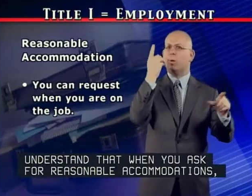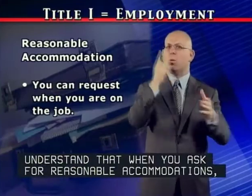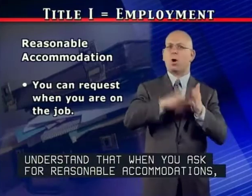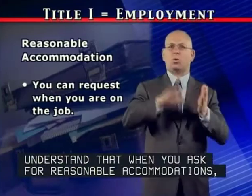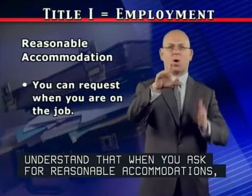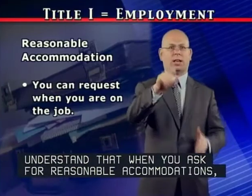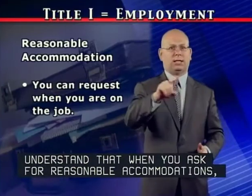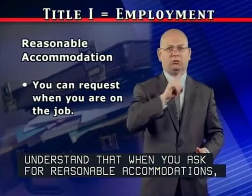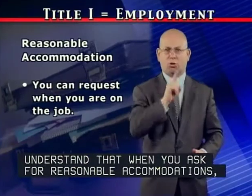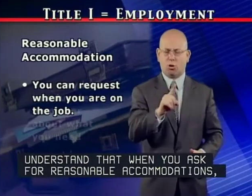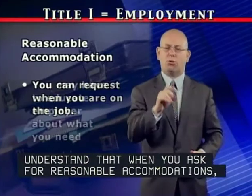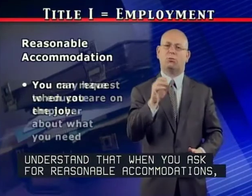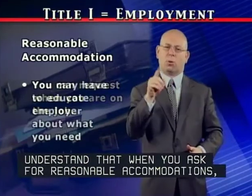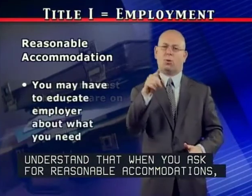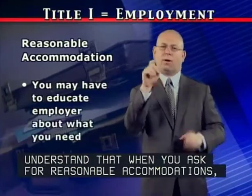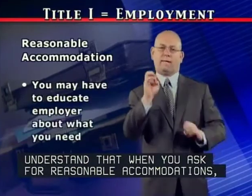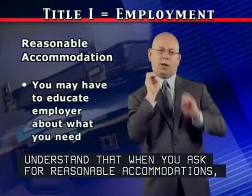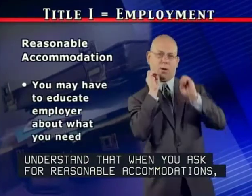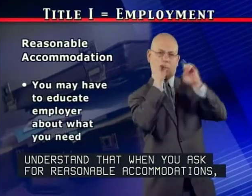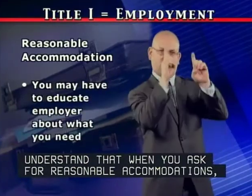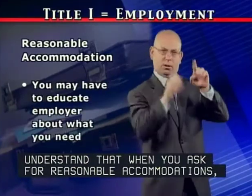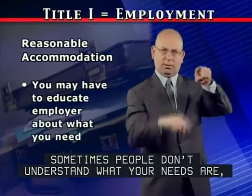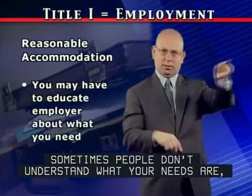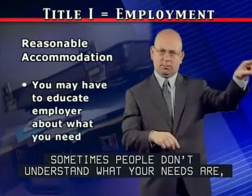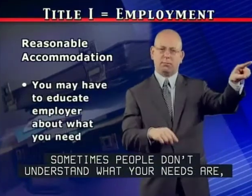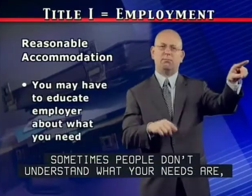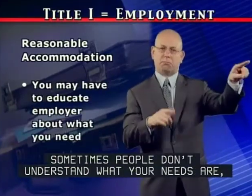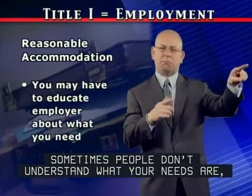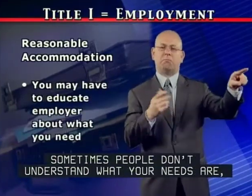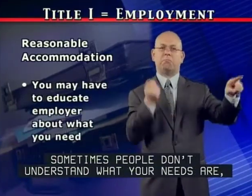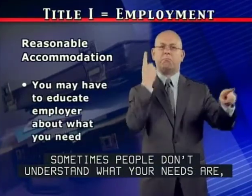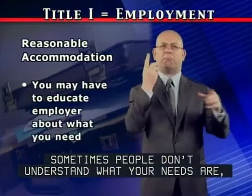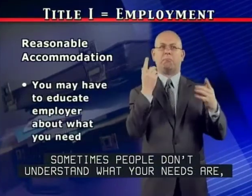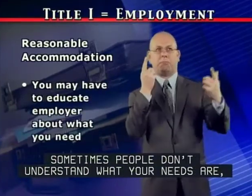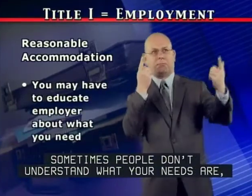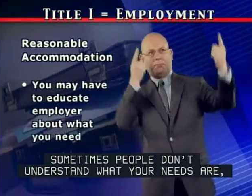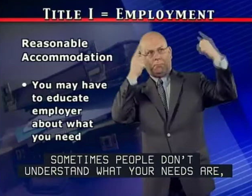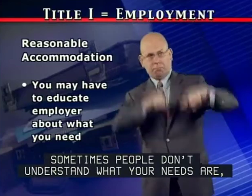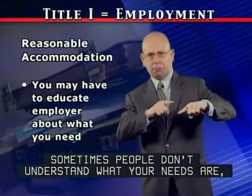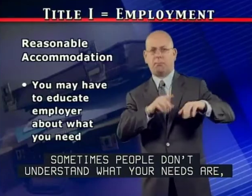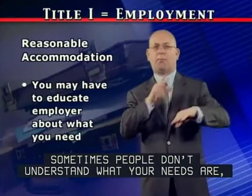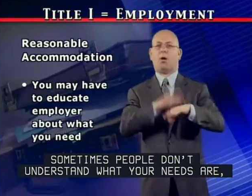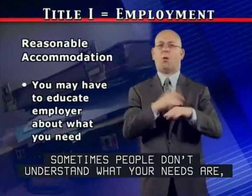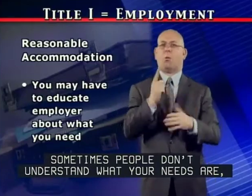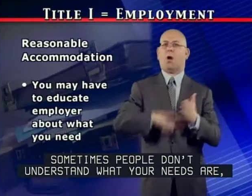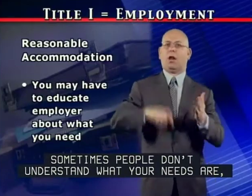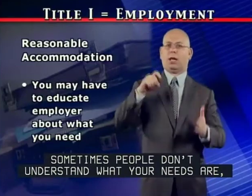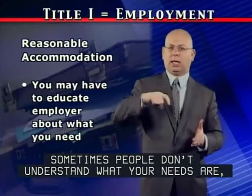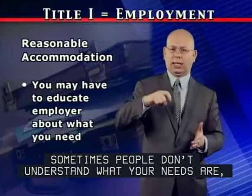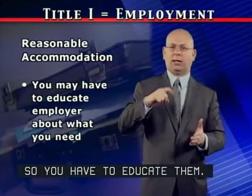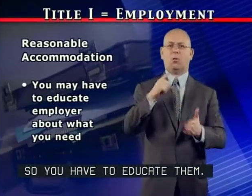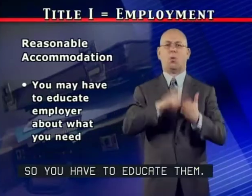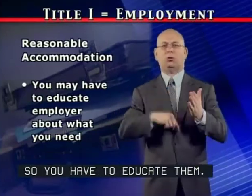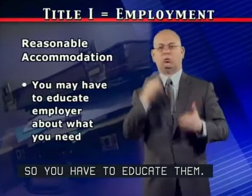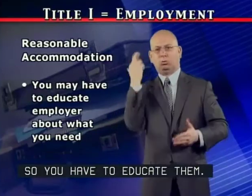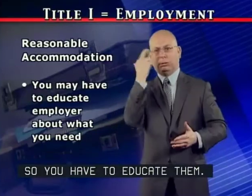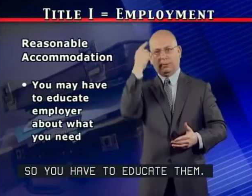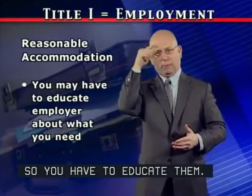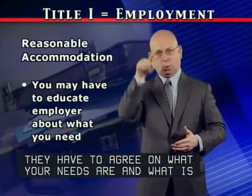Understand that when you ask for reasonable accommodations, sometimes people don't understand what your needs are, so you have to educate them.